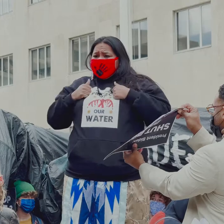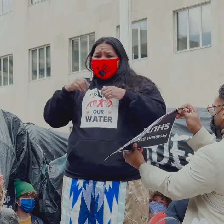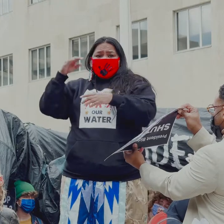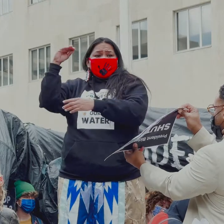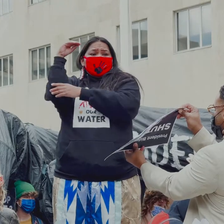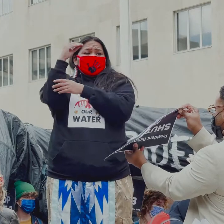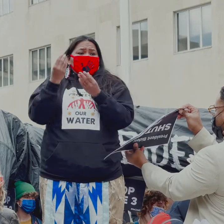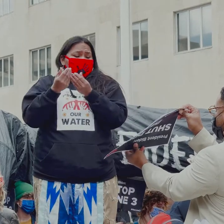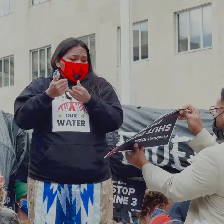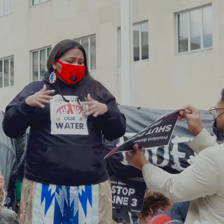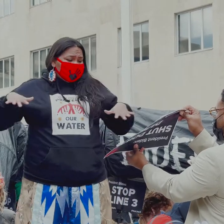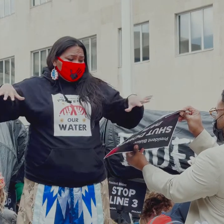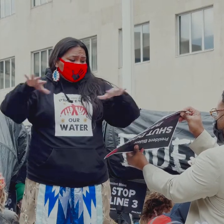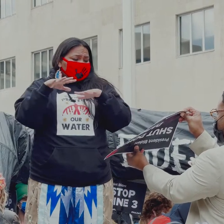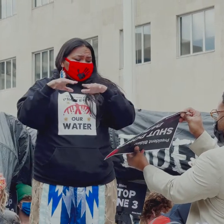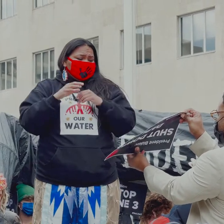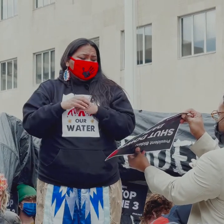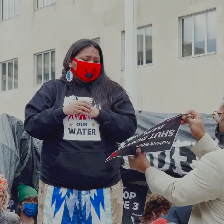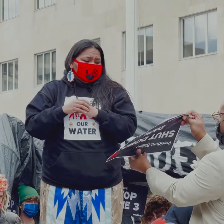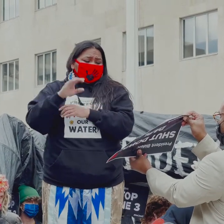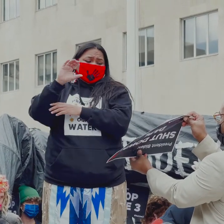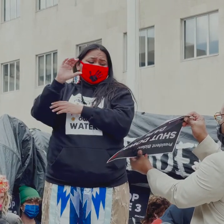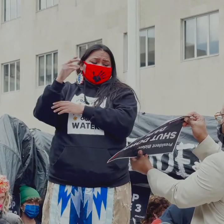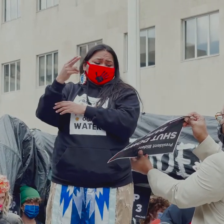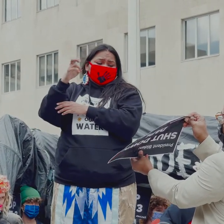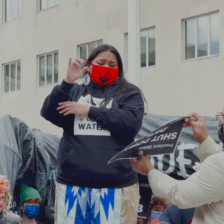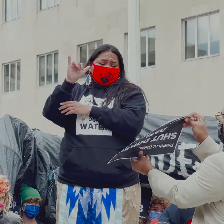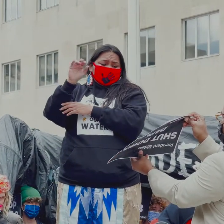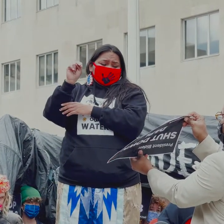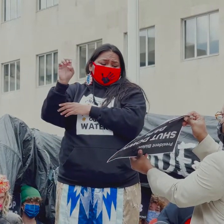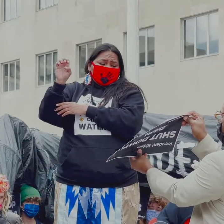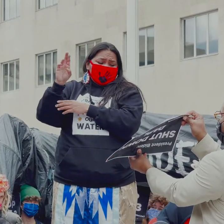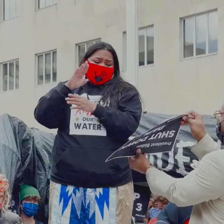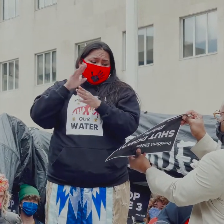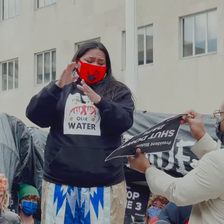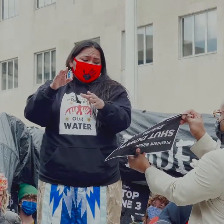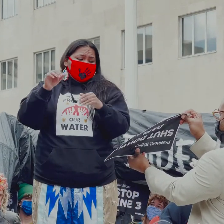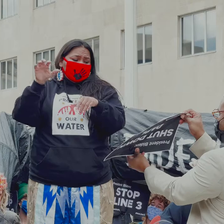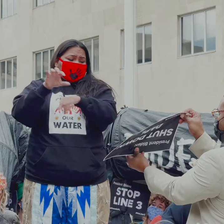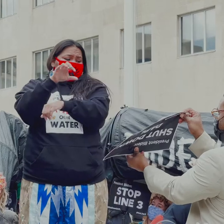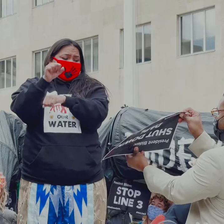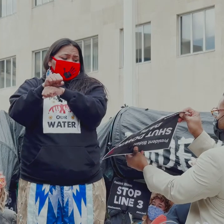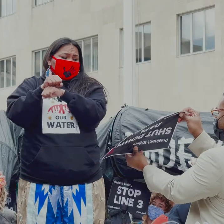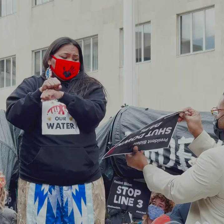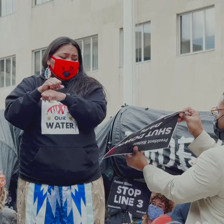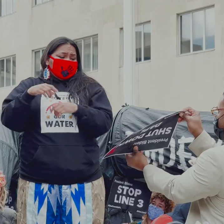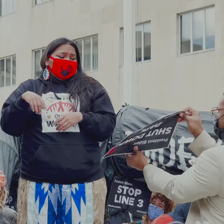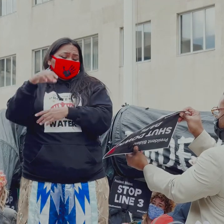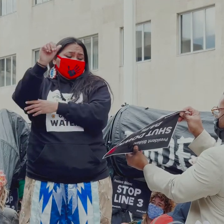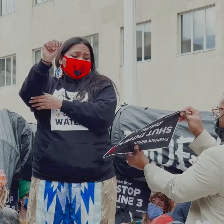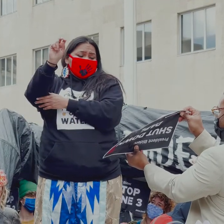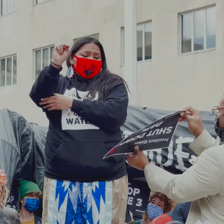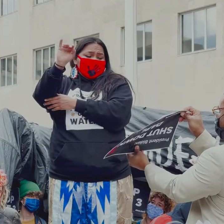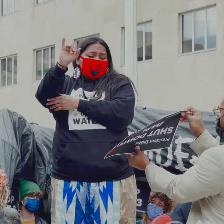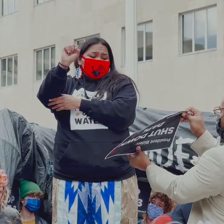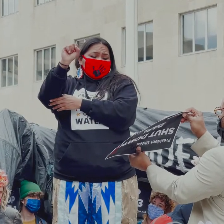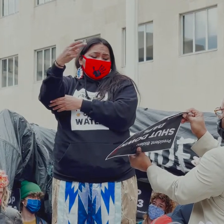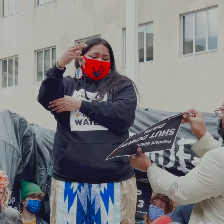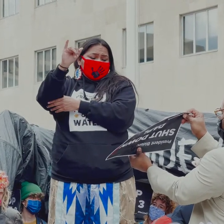and the men and women of the Anishinaabe tribe. We need to stop these pipelines.